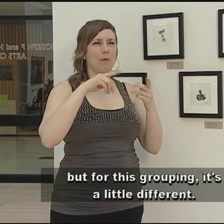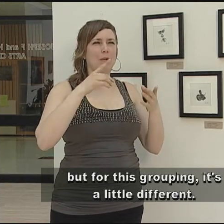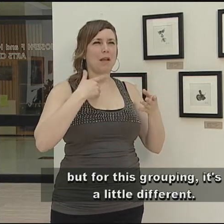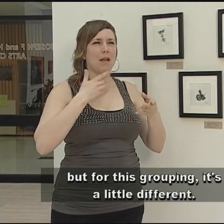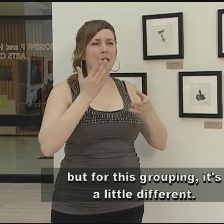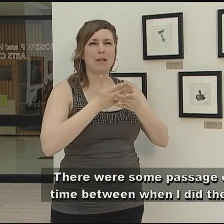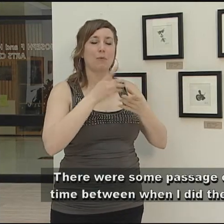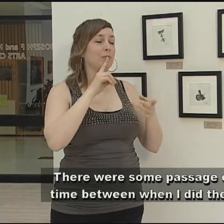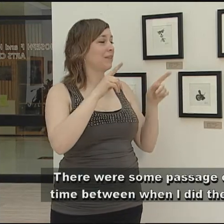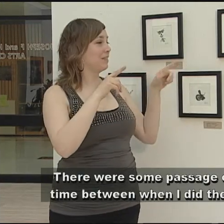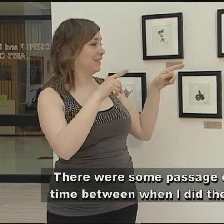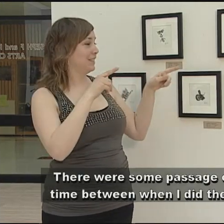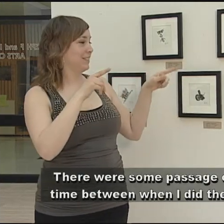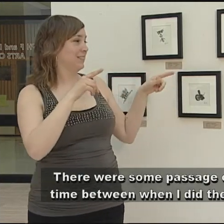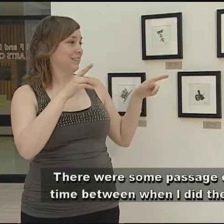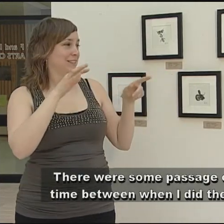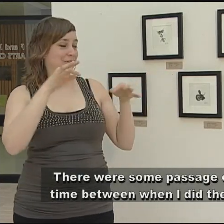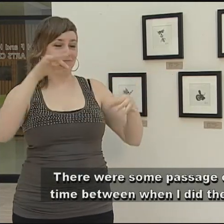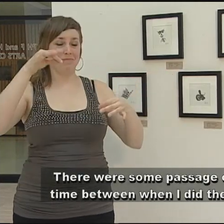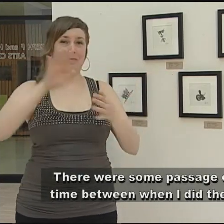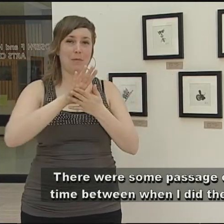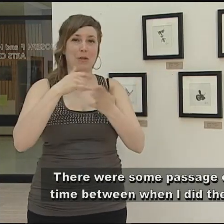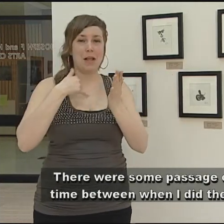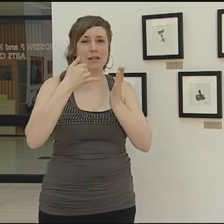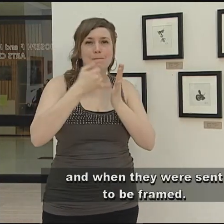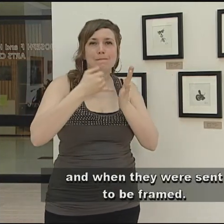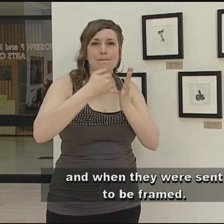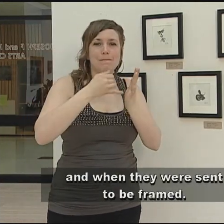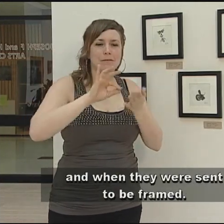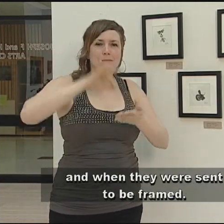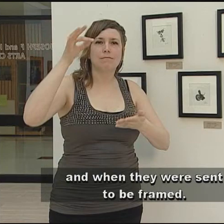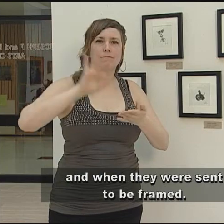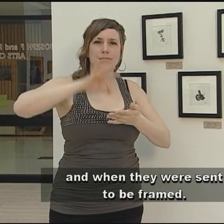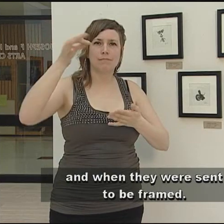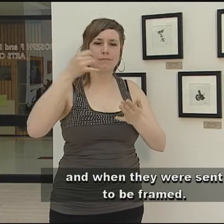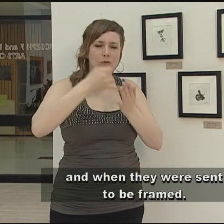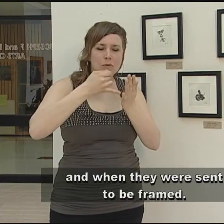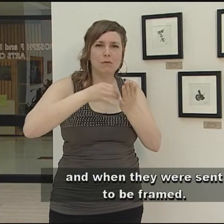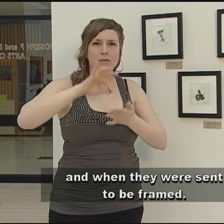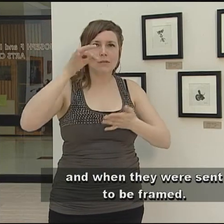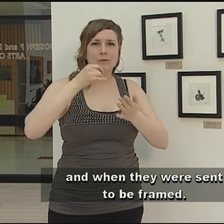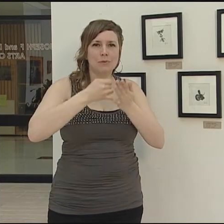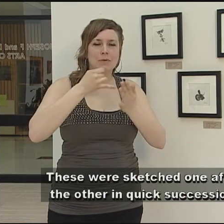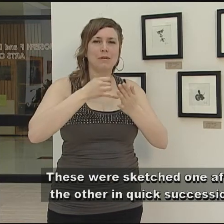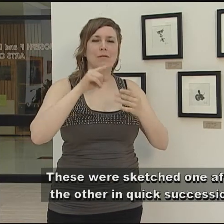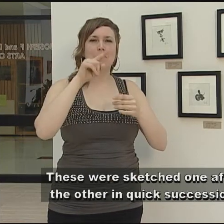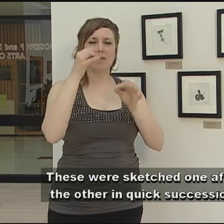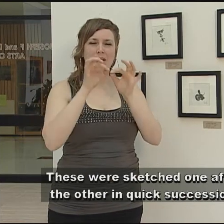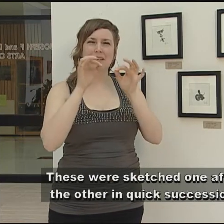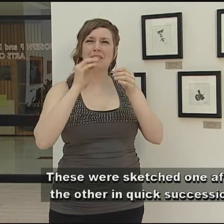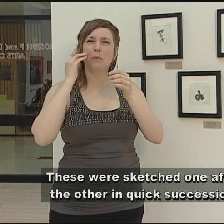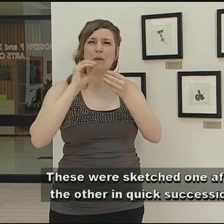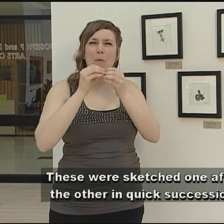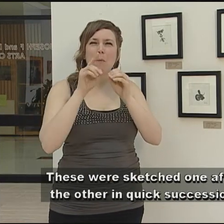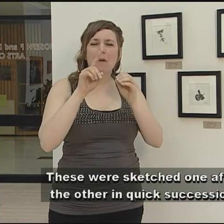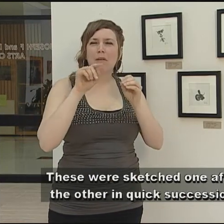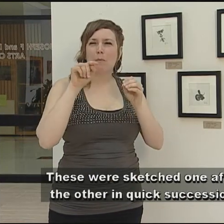little different. There was some passage of time between when I did them and when they were sent to be framed. These were sketched one after the other in